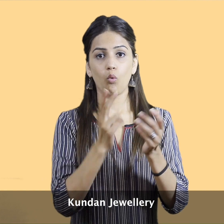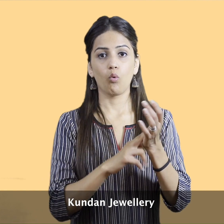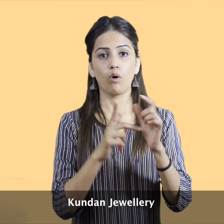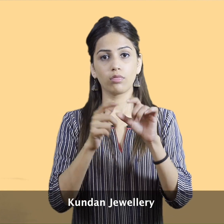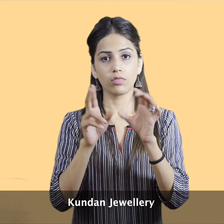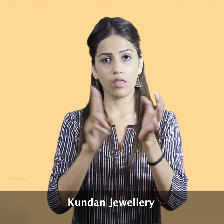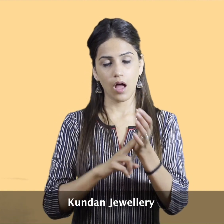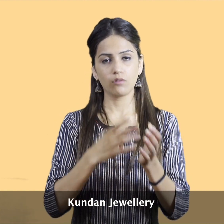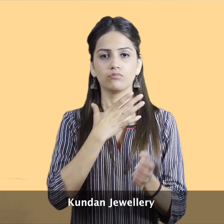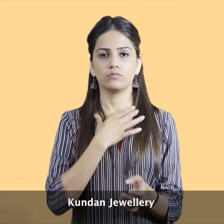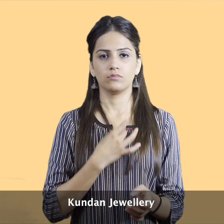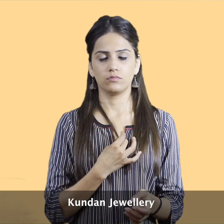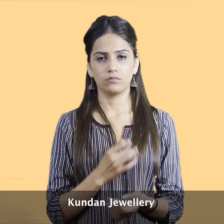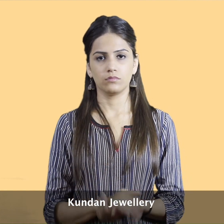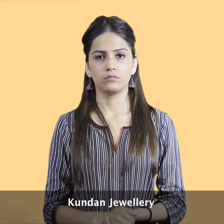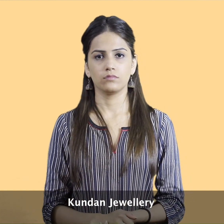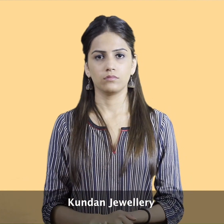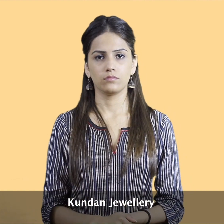Kundan jewelry.